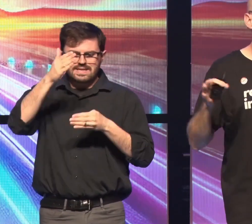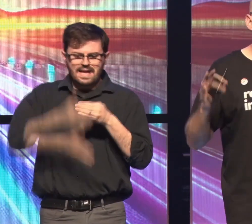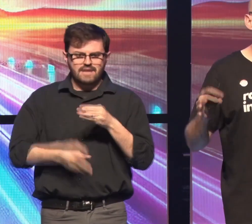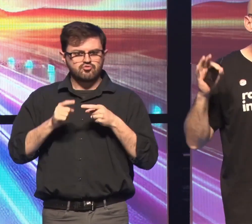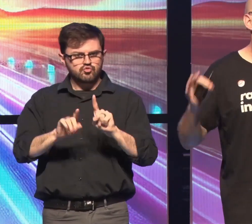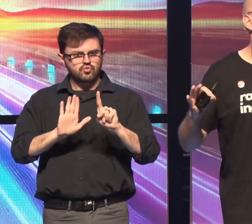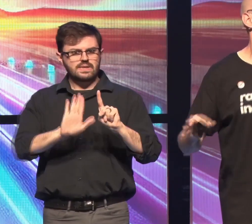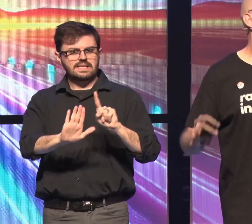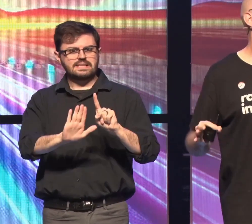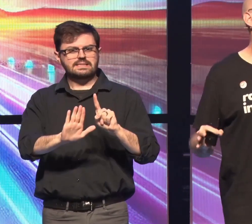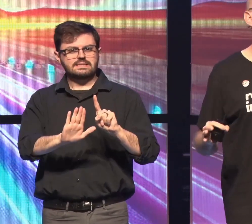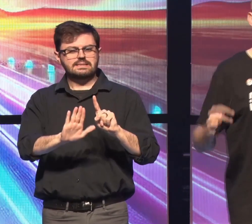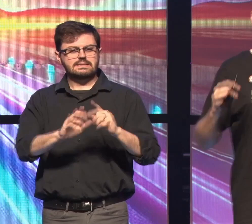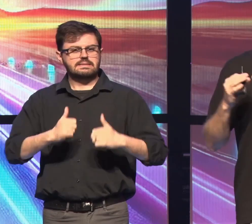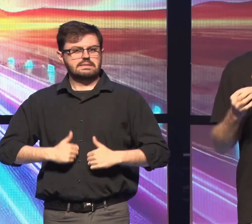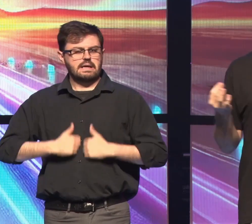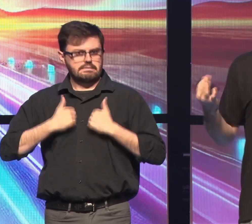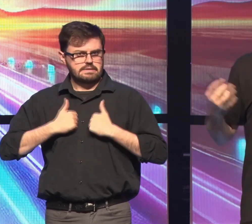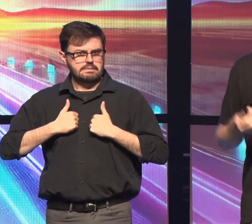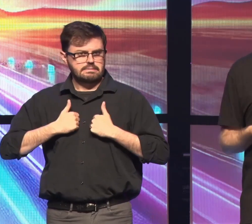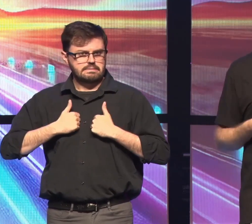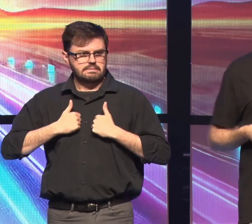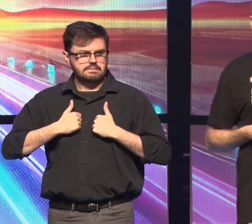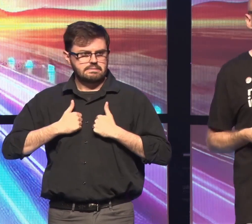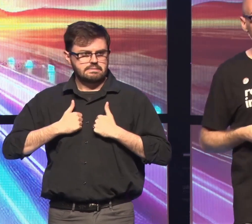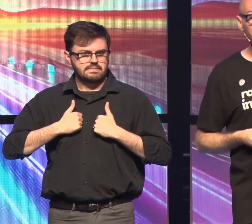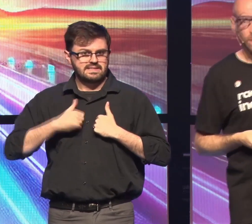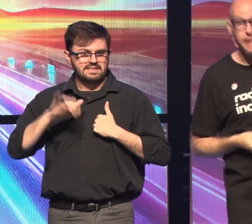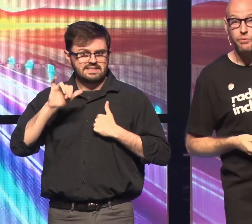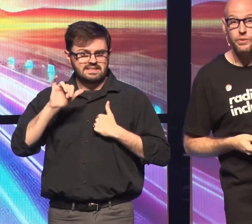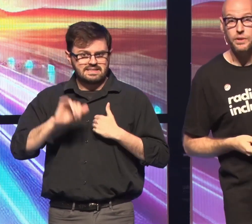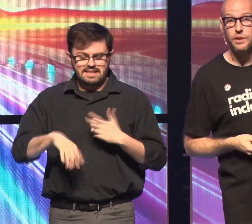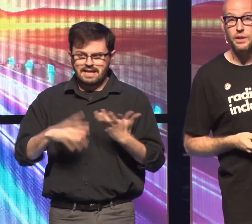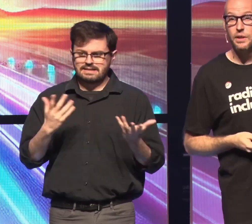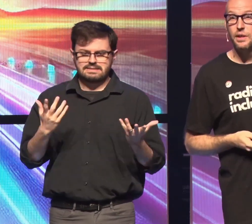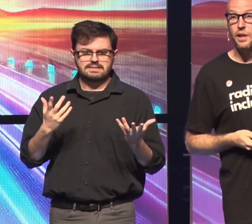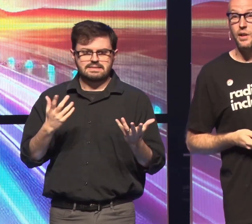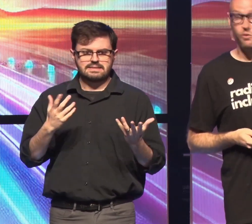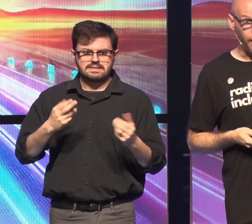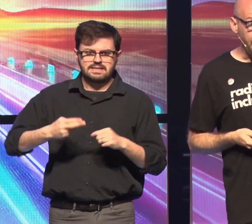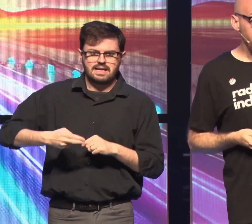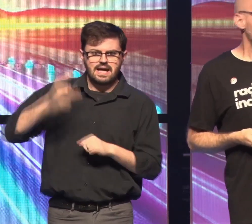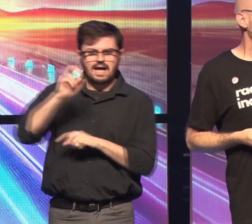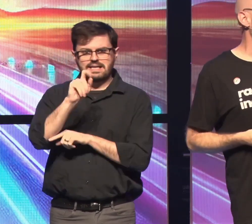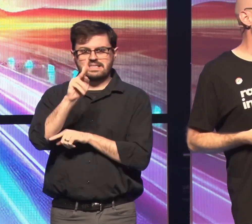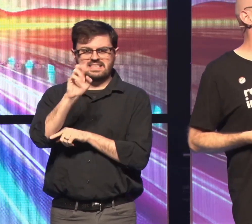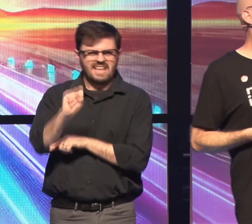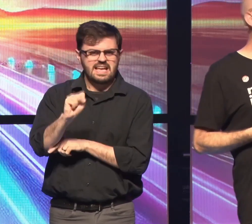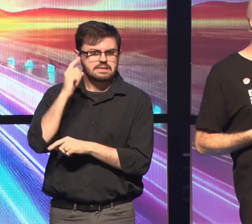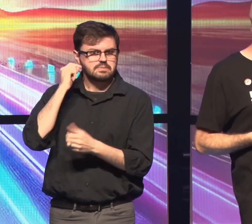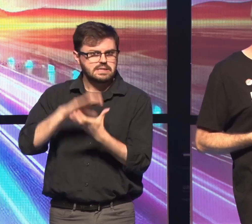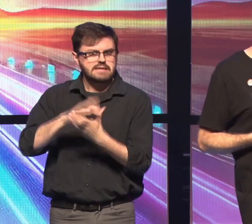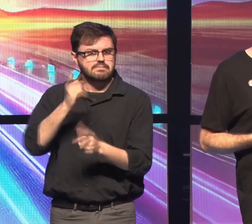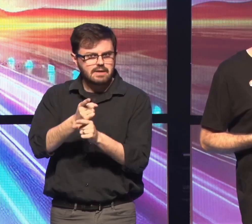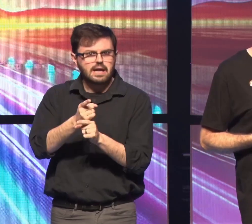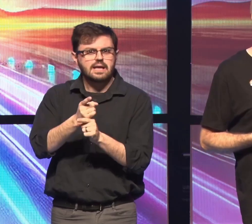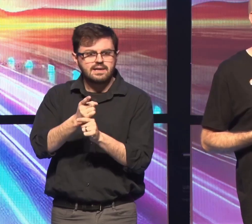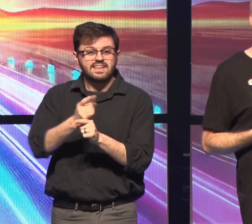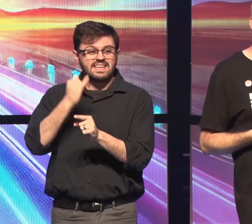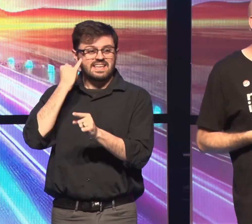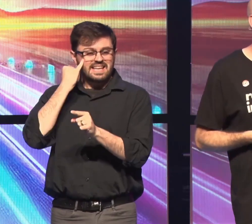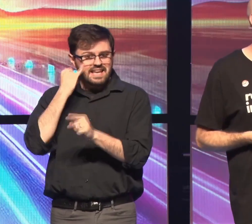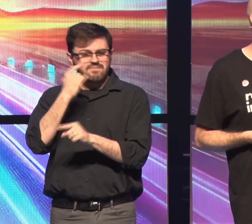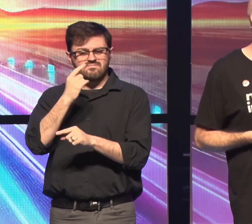this was going to happen in his lifetime. How many of y'all know that's a high stakes belief? Right? Like if that's what you believe,